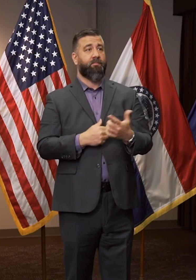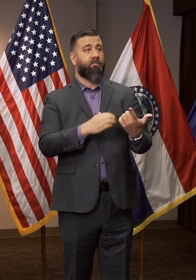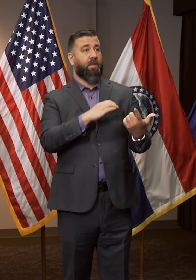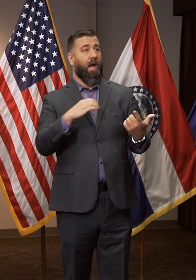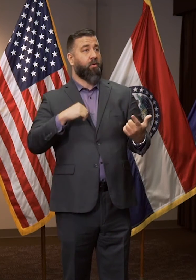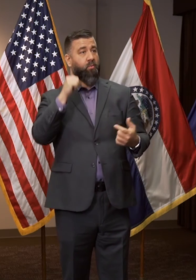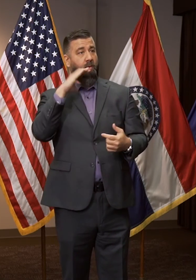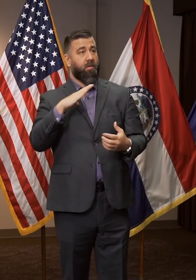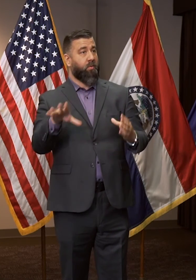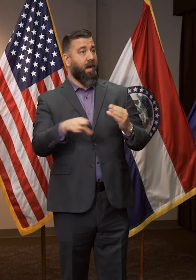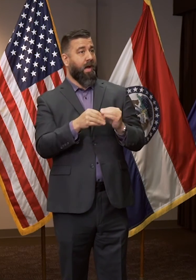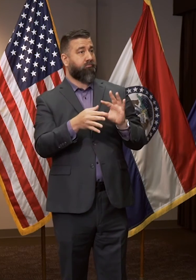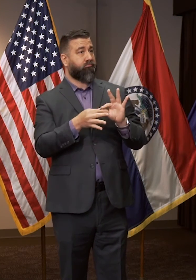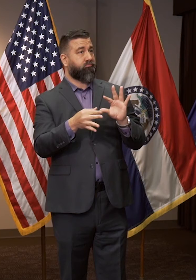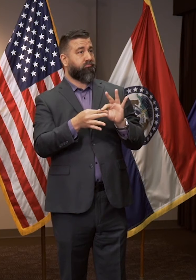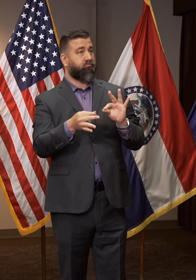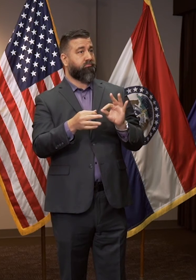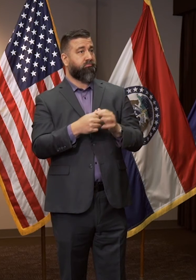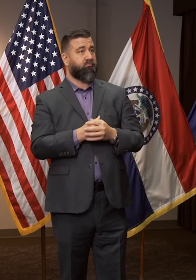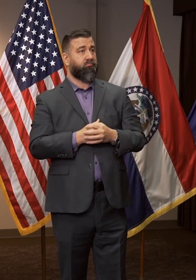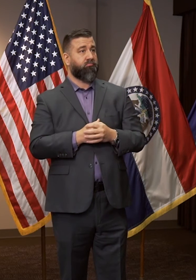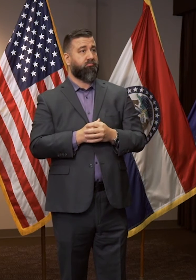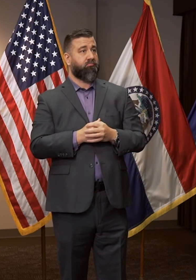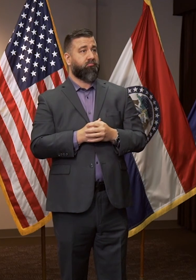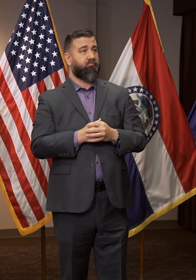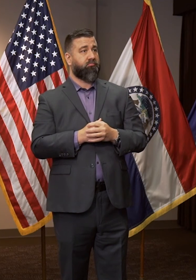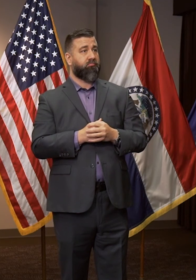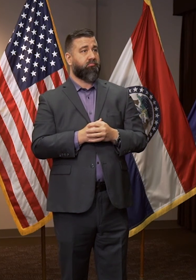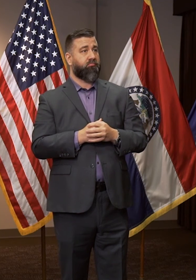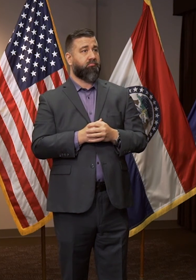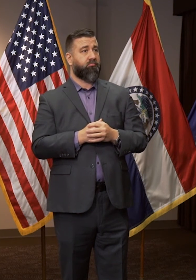Congresswoman, would you like to add anything before we close?